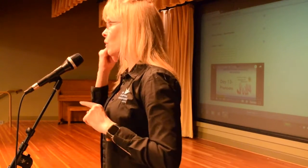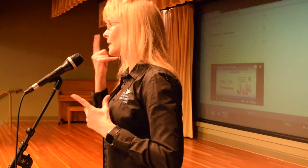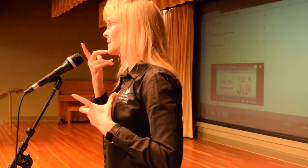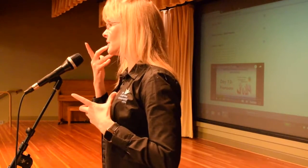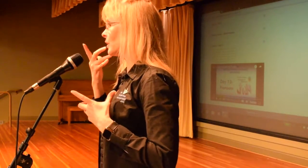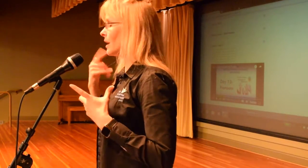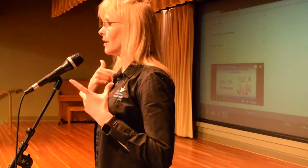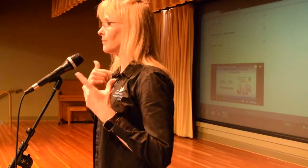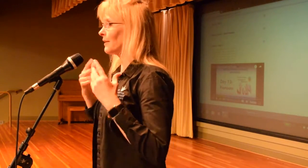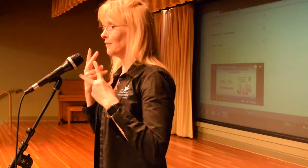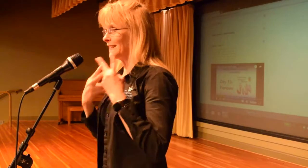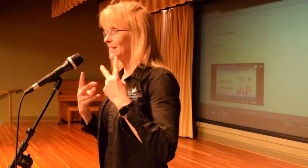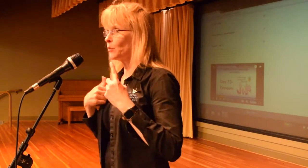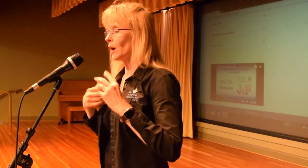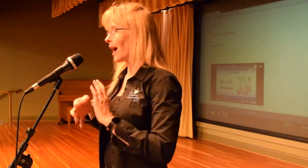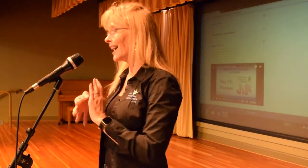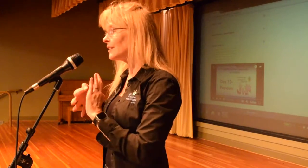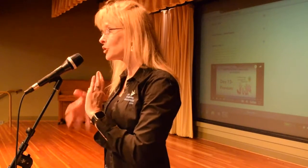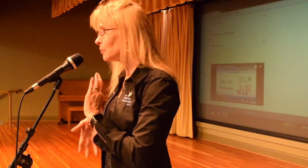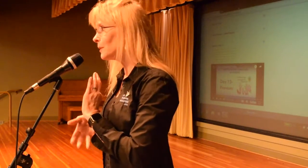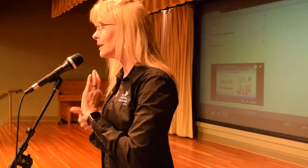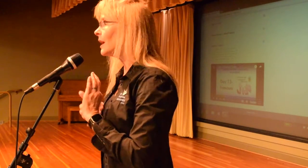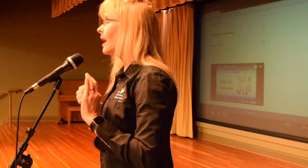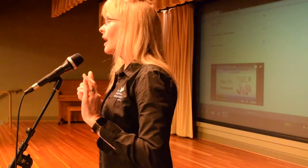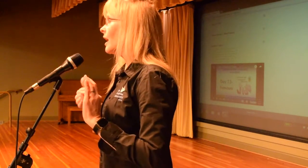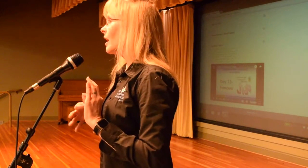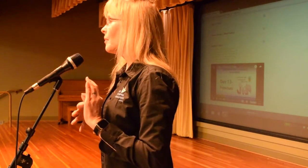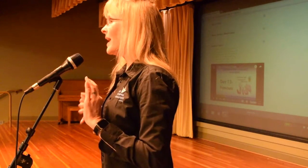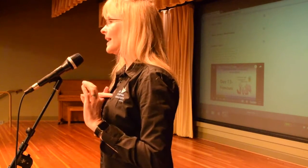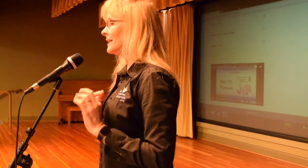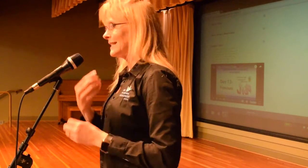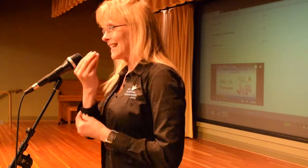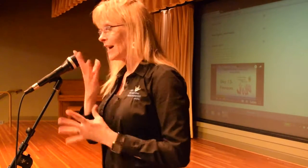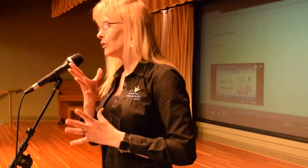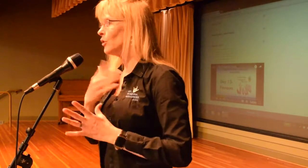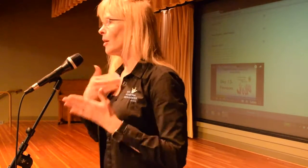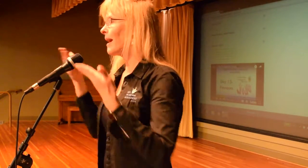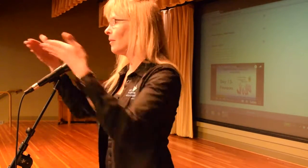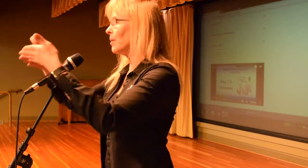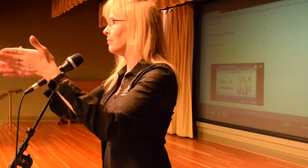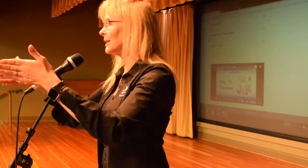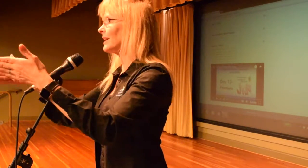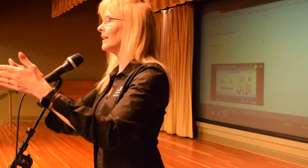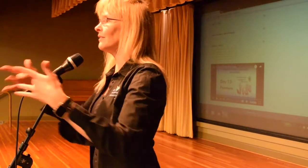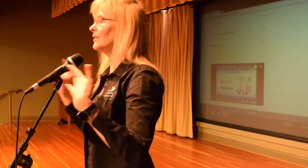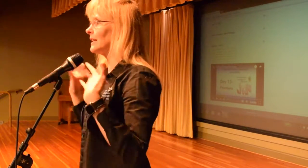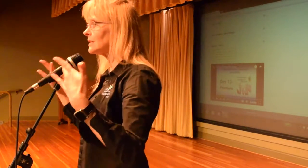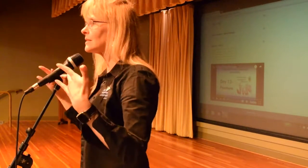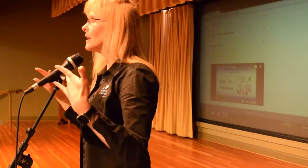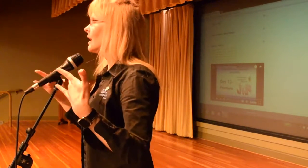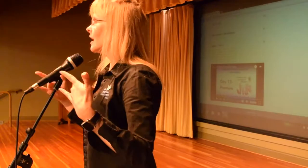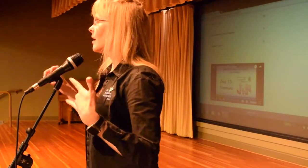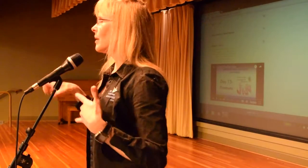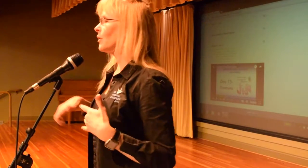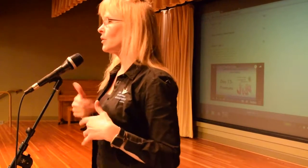want to visit where I interpret, I can tell you about public events, other